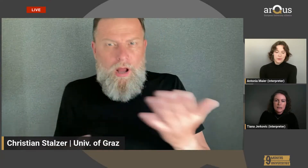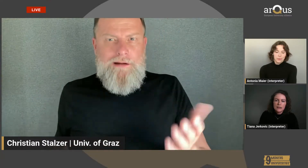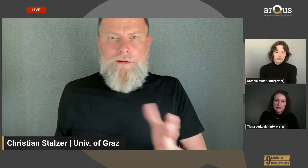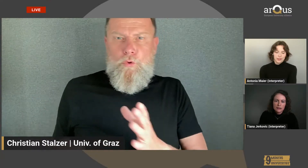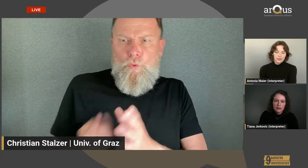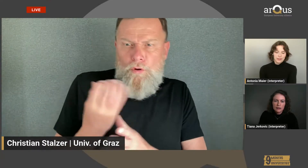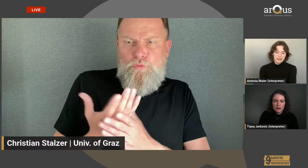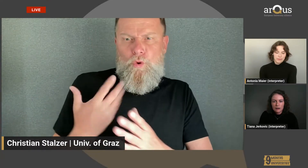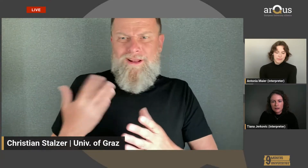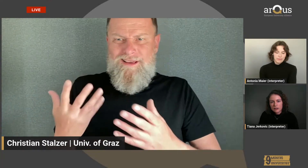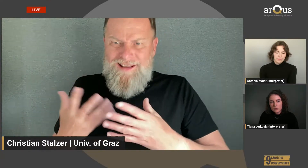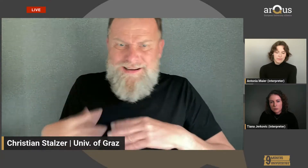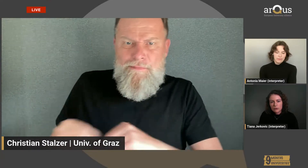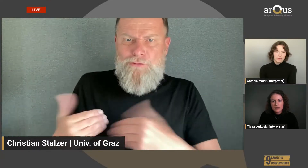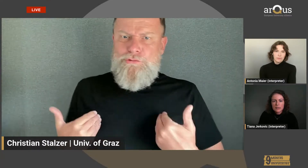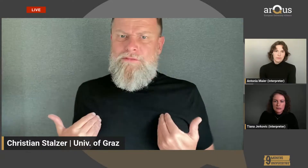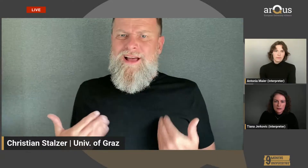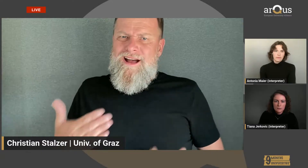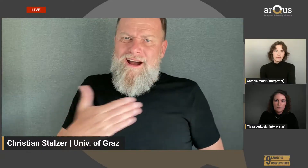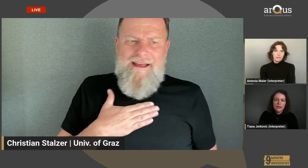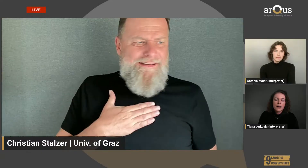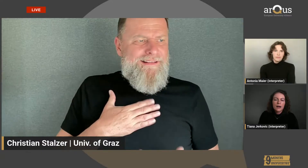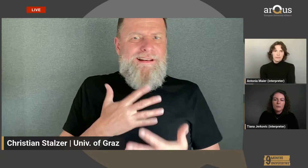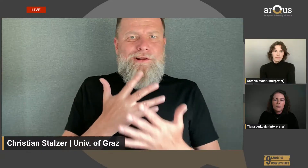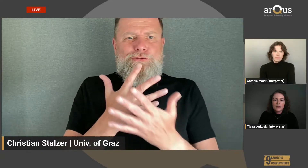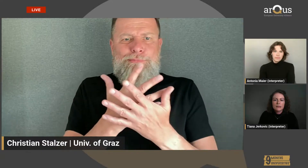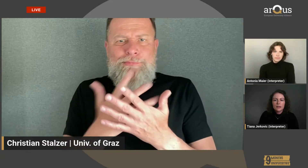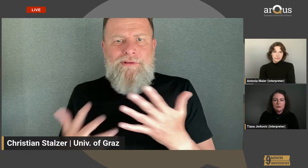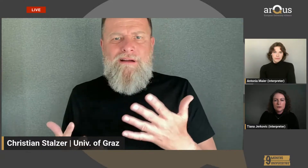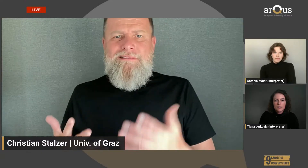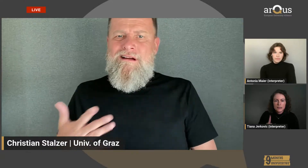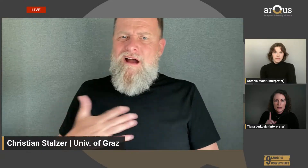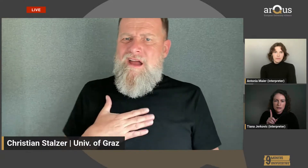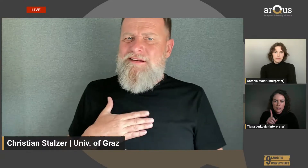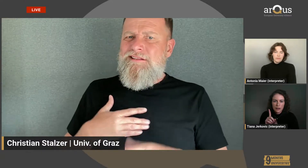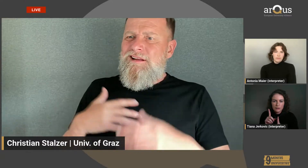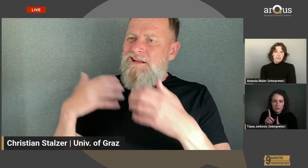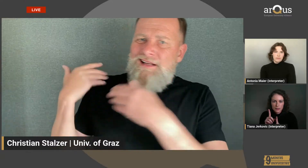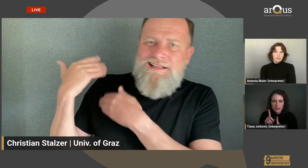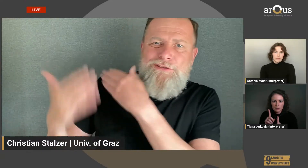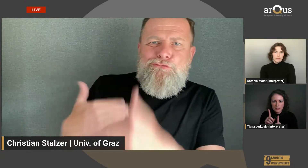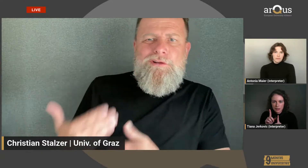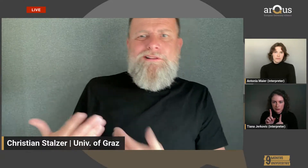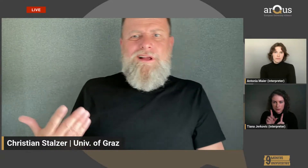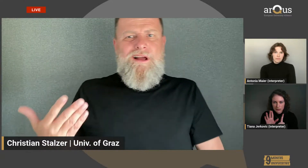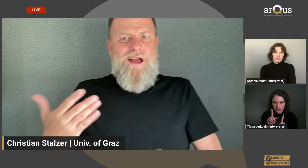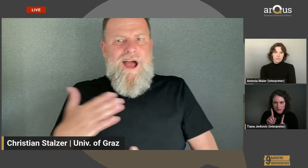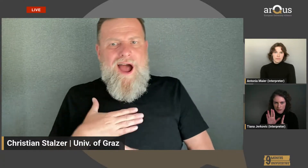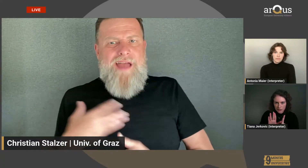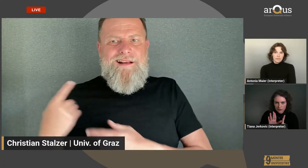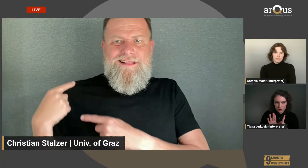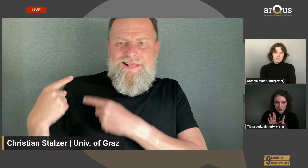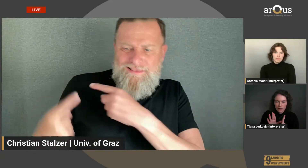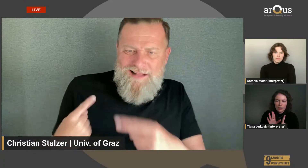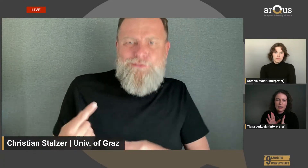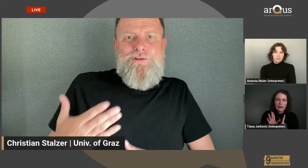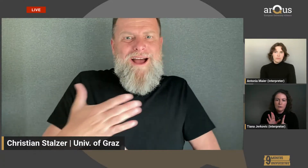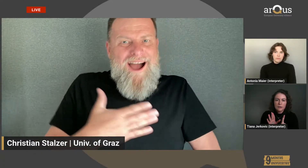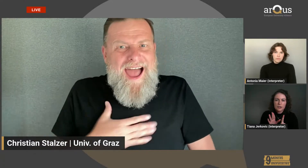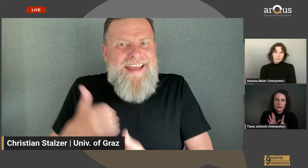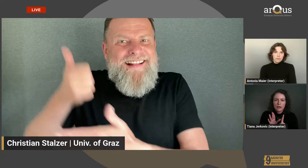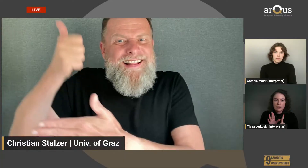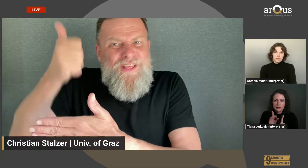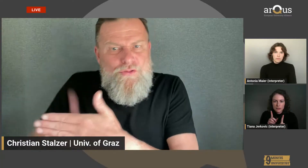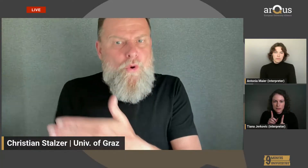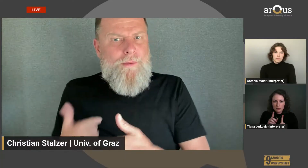just seen as a support system. But if you see ourselves as a